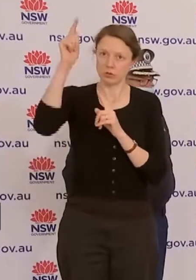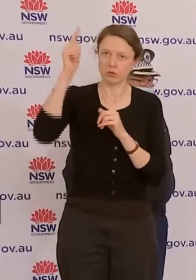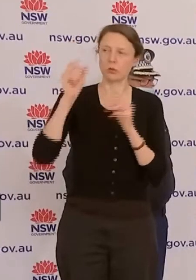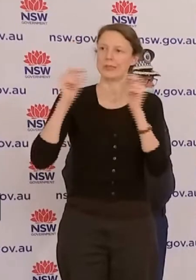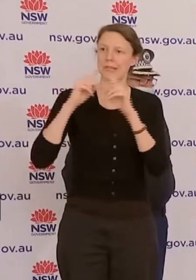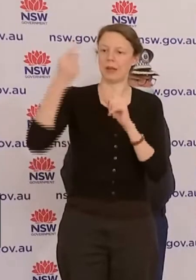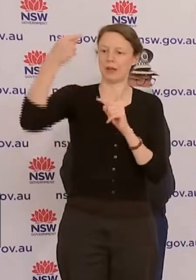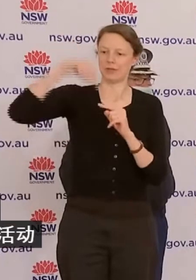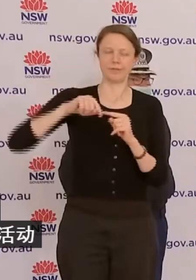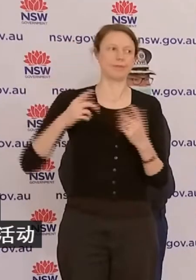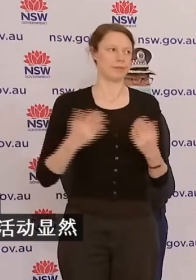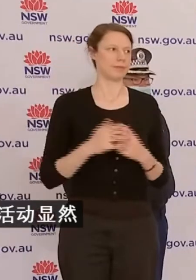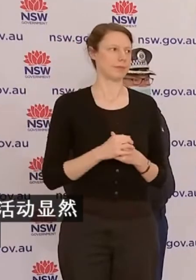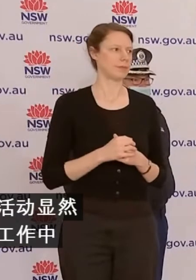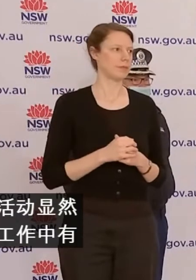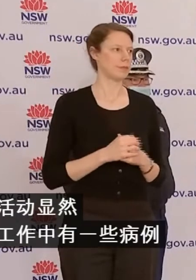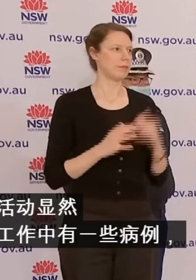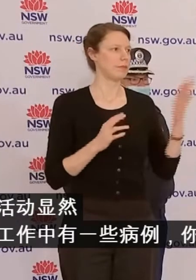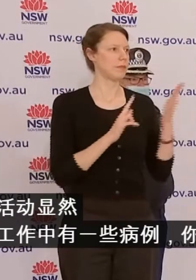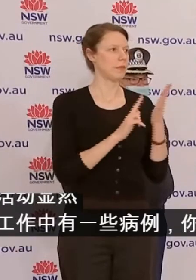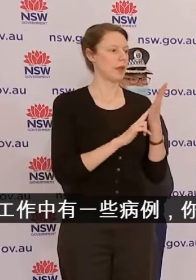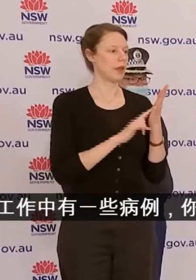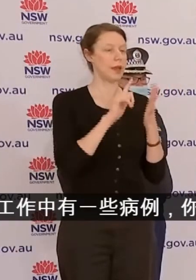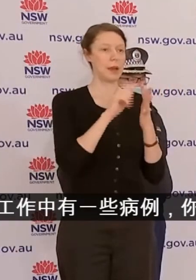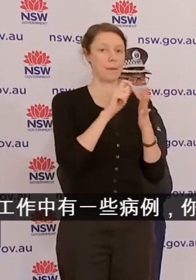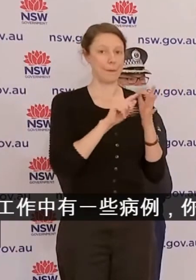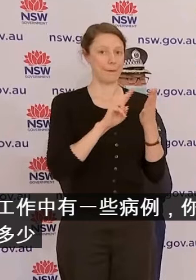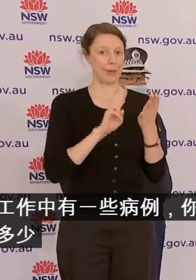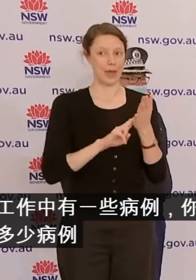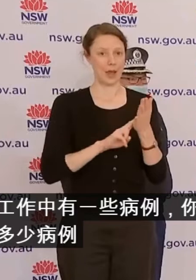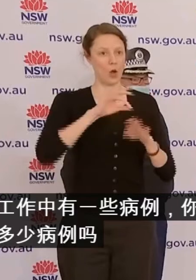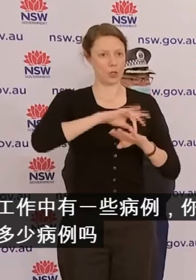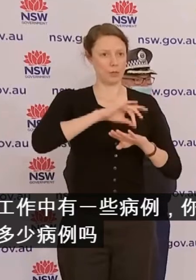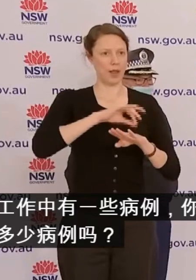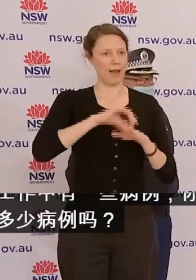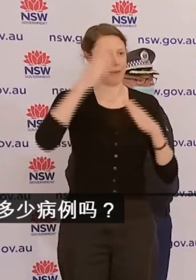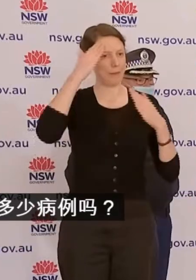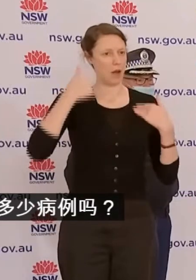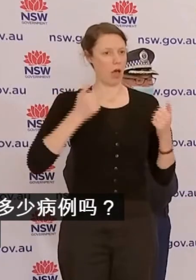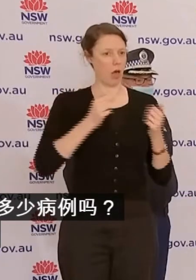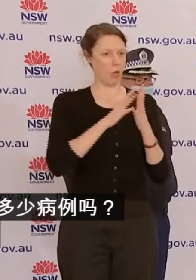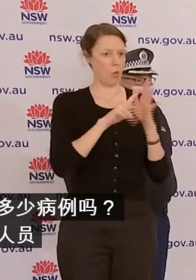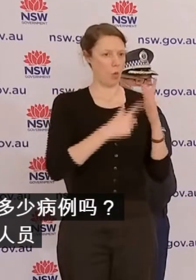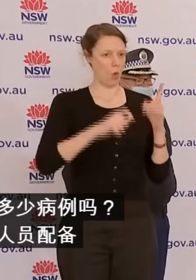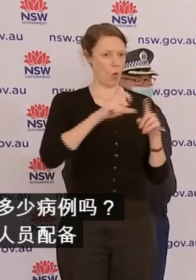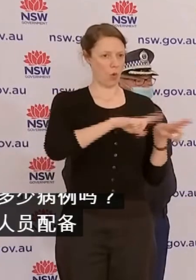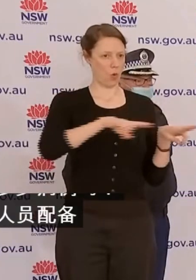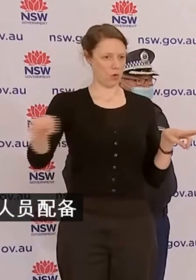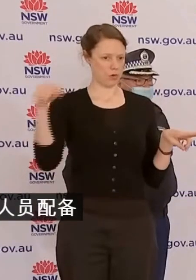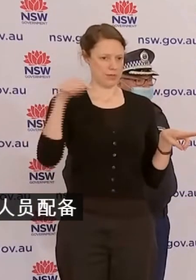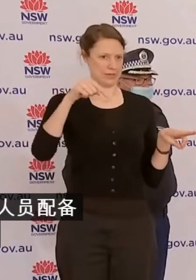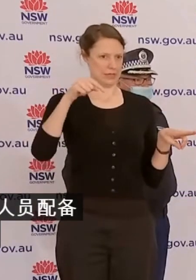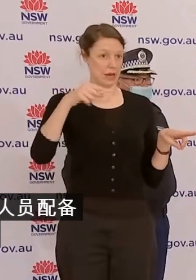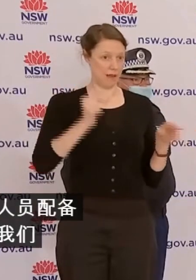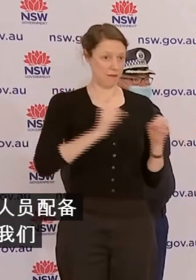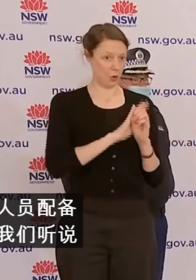The hospital has obviously got a number of cases in the mental health ward. Can you clarify how many cases there are? And also, can you tell us about the staffing crisis? Because